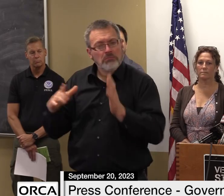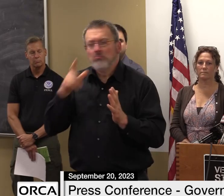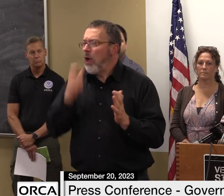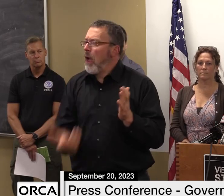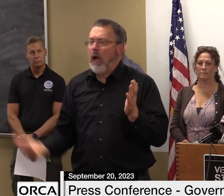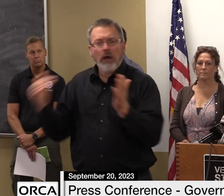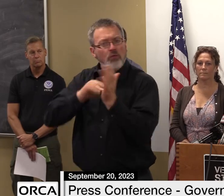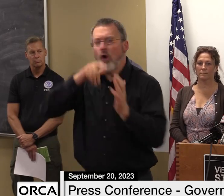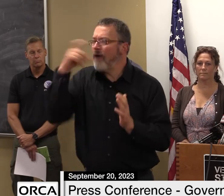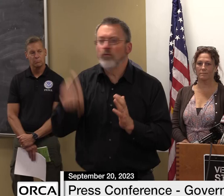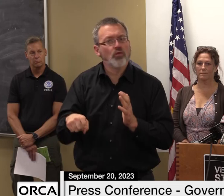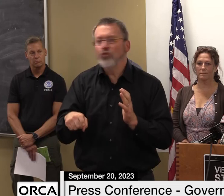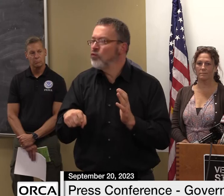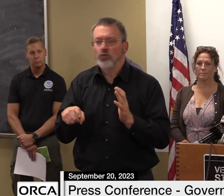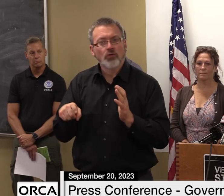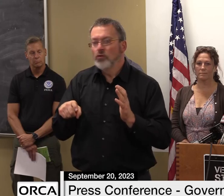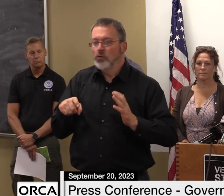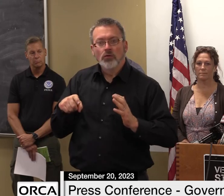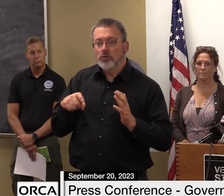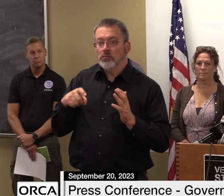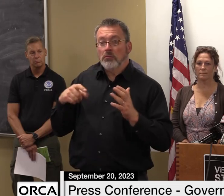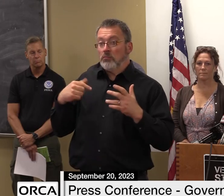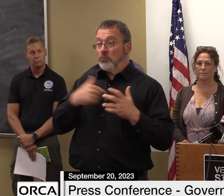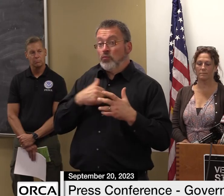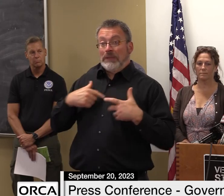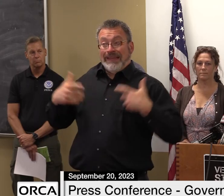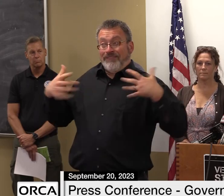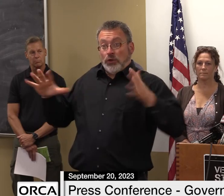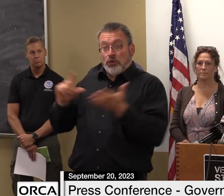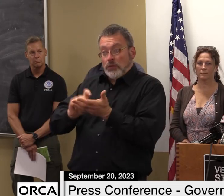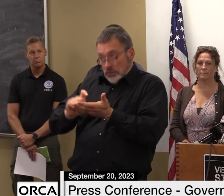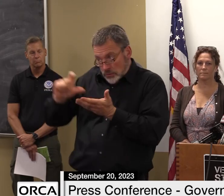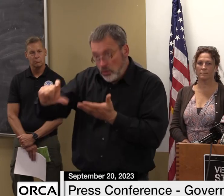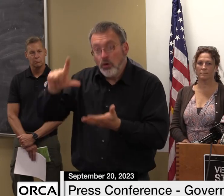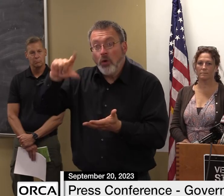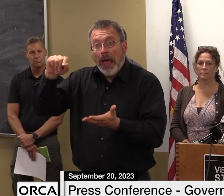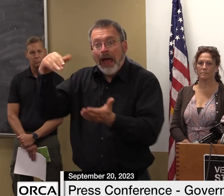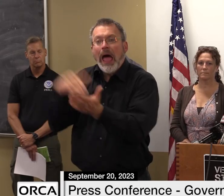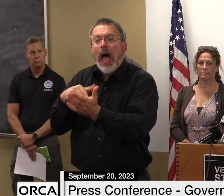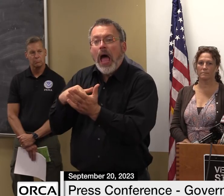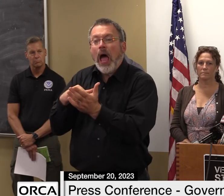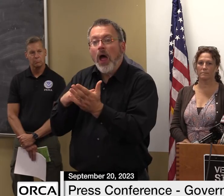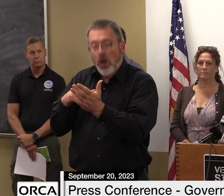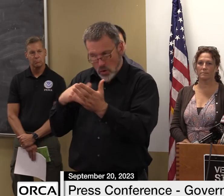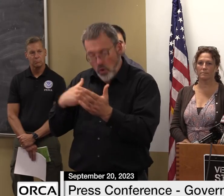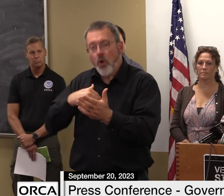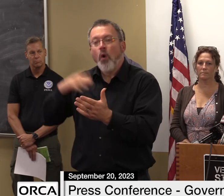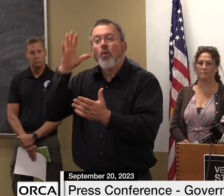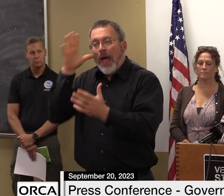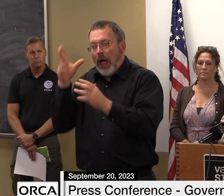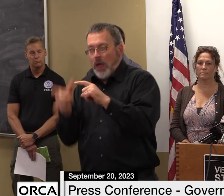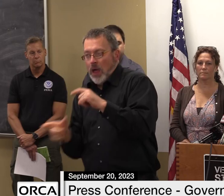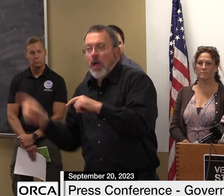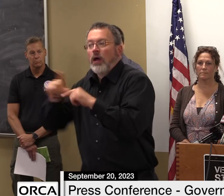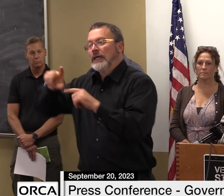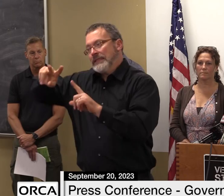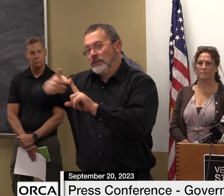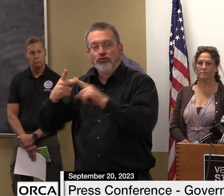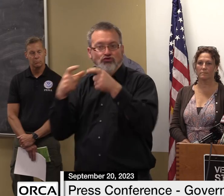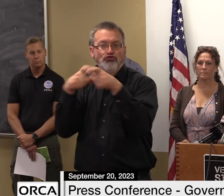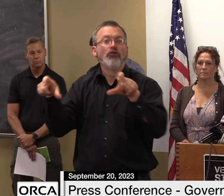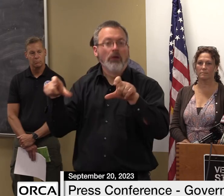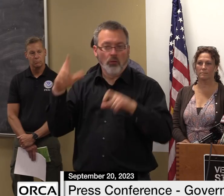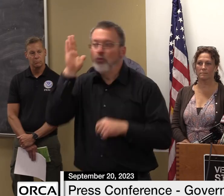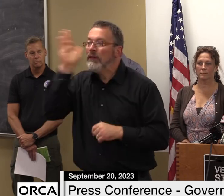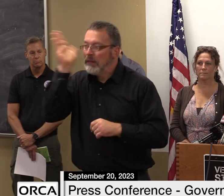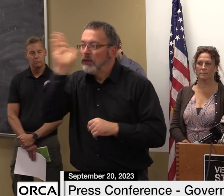those applicants that have already received a check, we will be issuing a supplemental check to cover the difference. When this